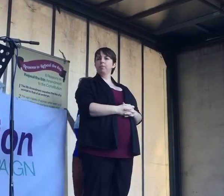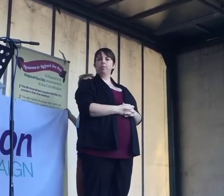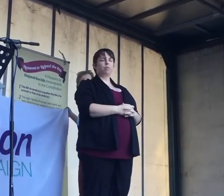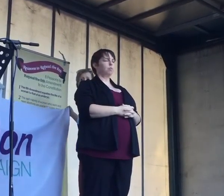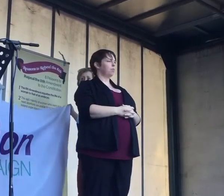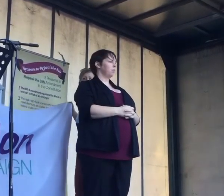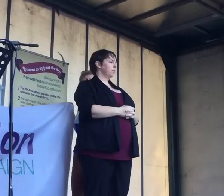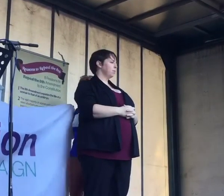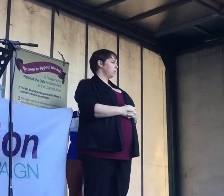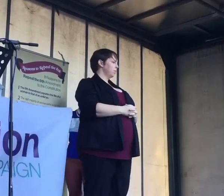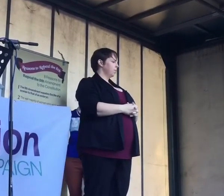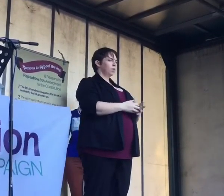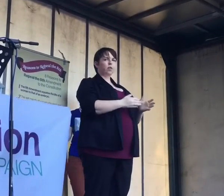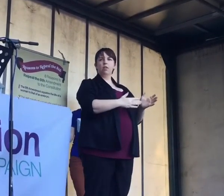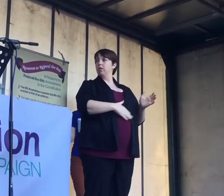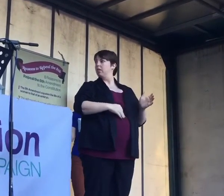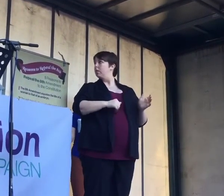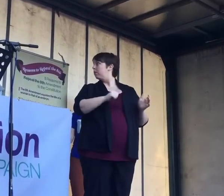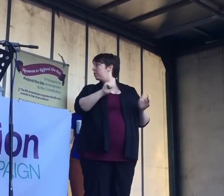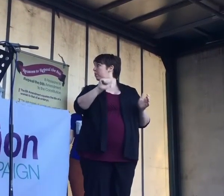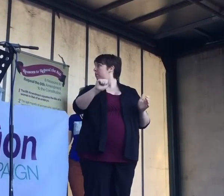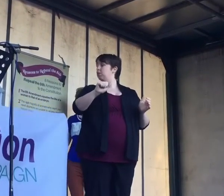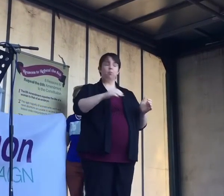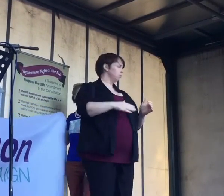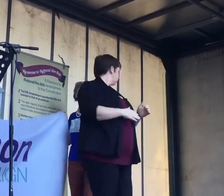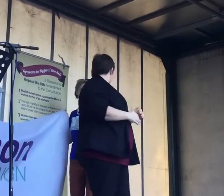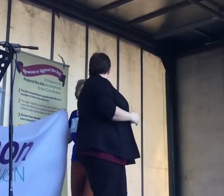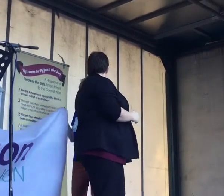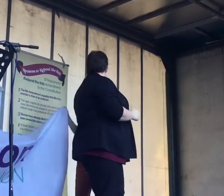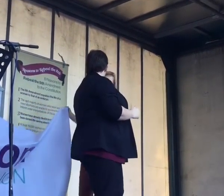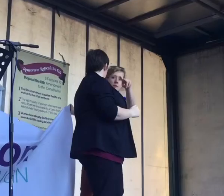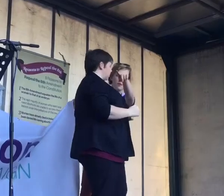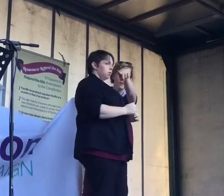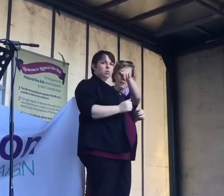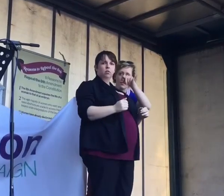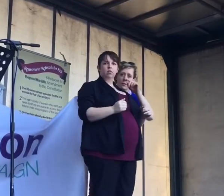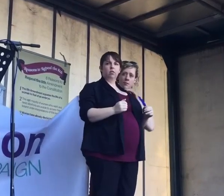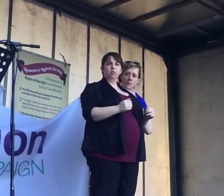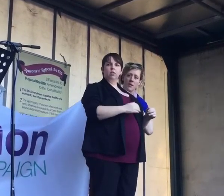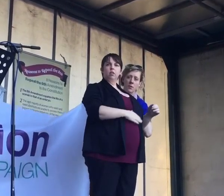Abortion is a health care procedure.